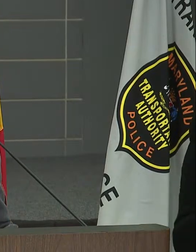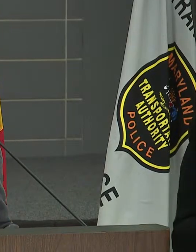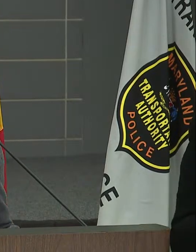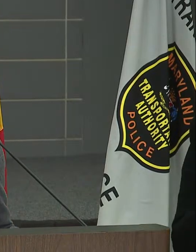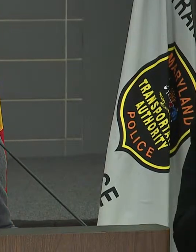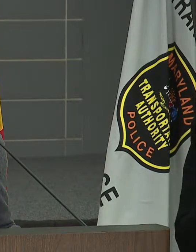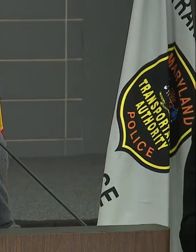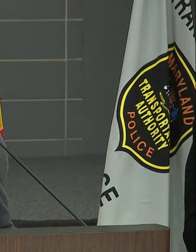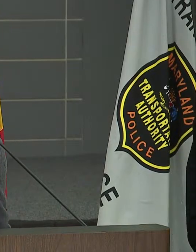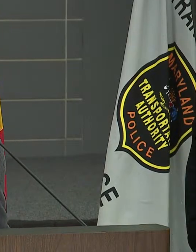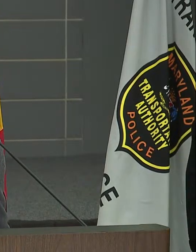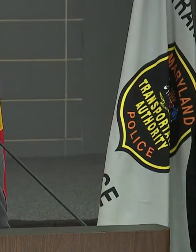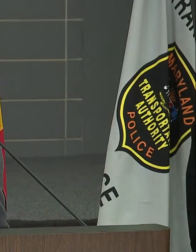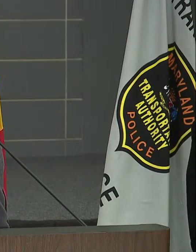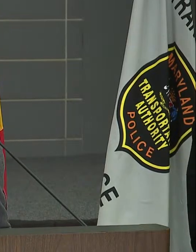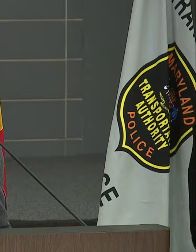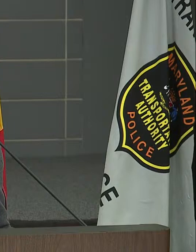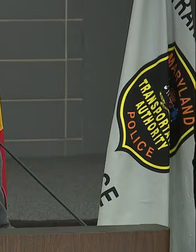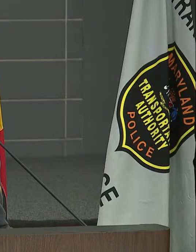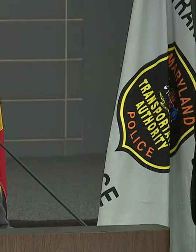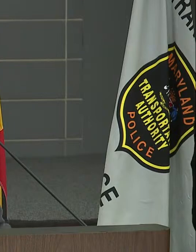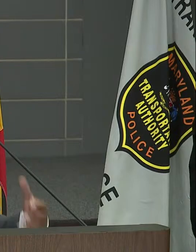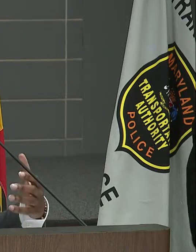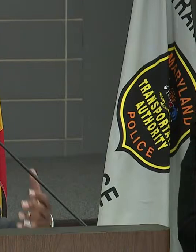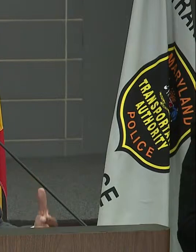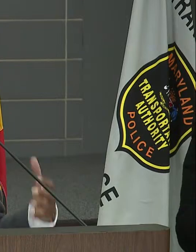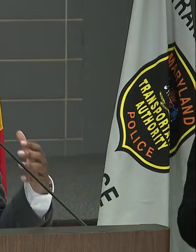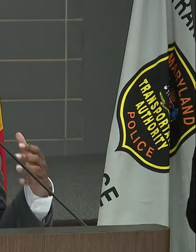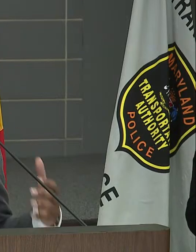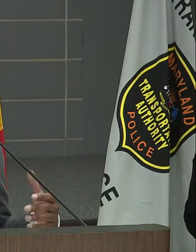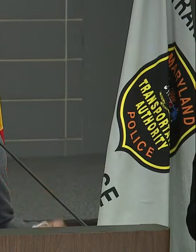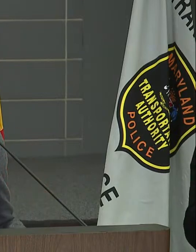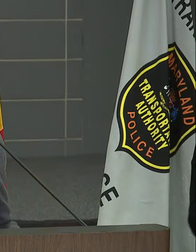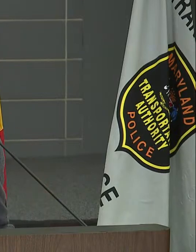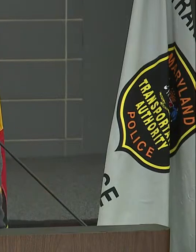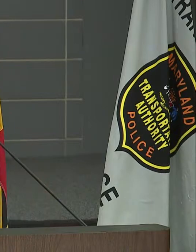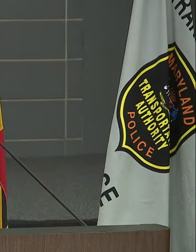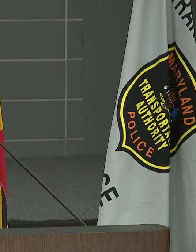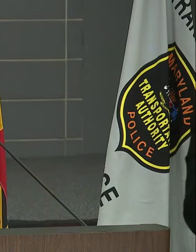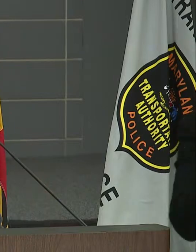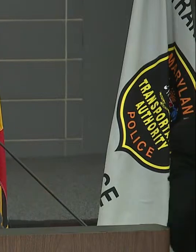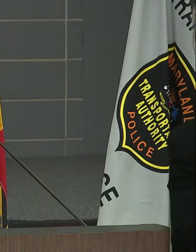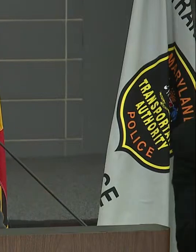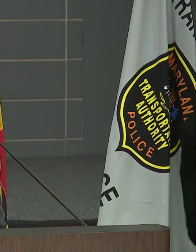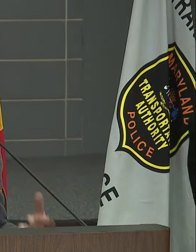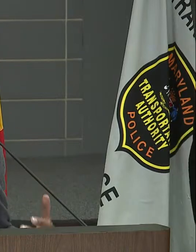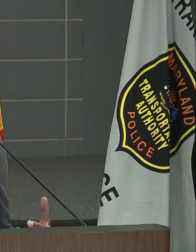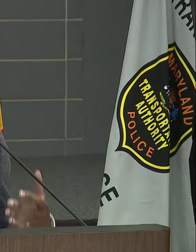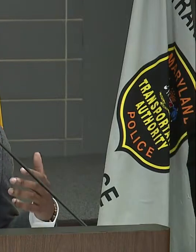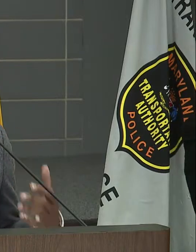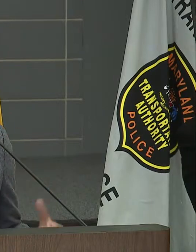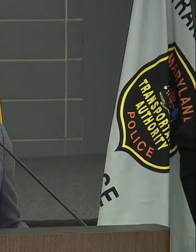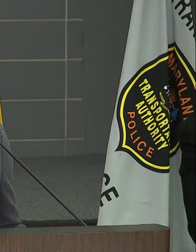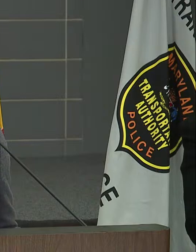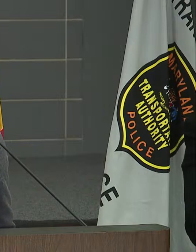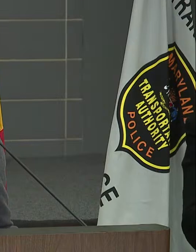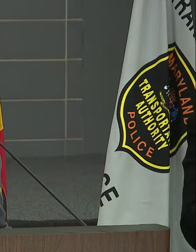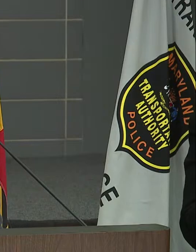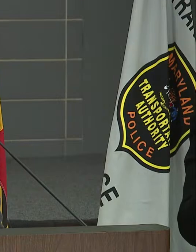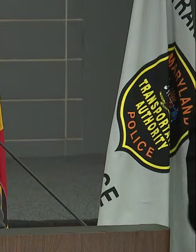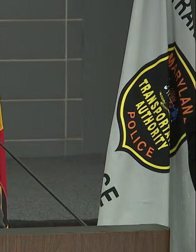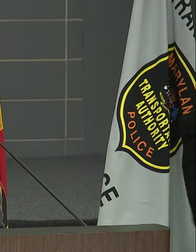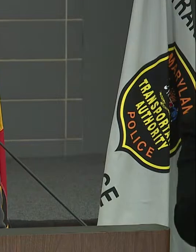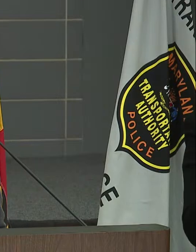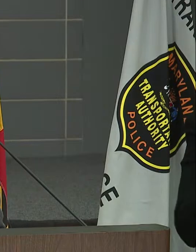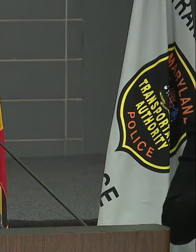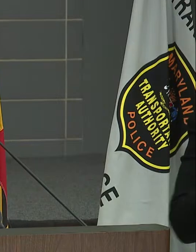Key Bridge connects multiple counties and communities and serves as an industrial bypass that connects us to the nation and